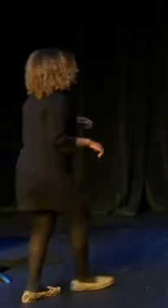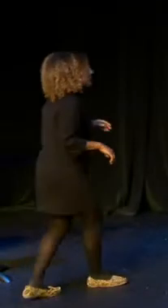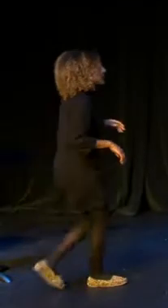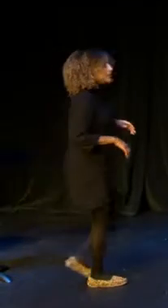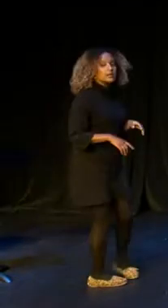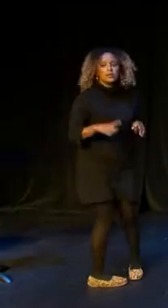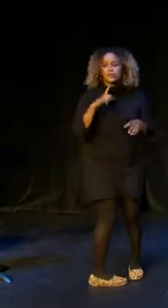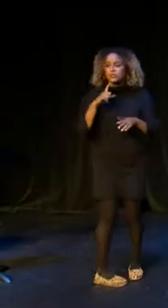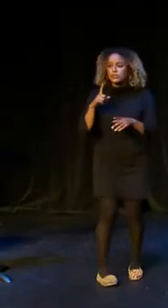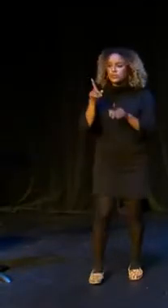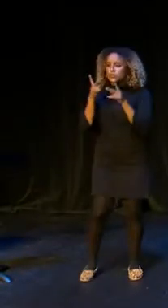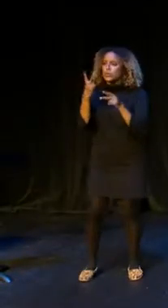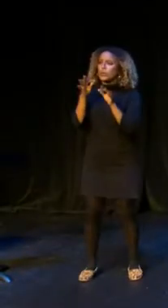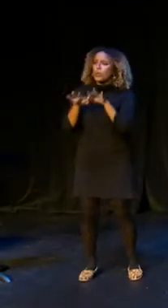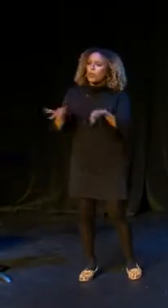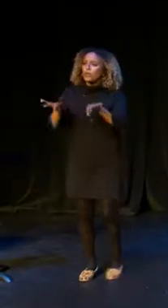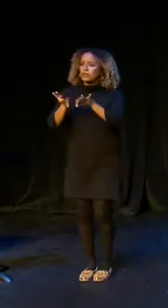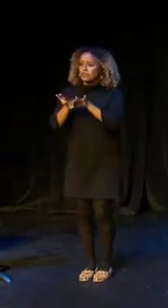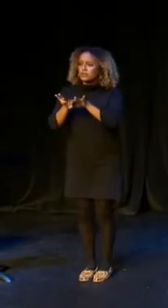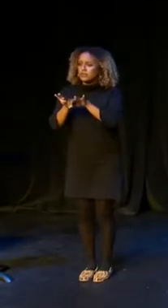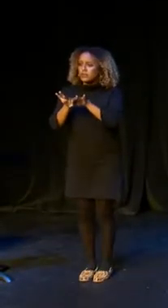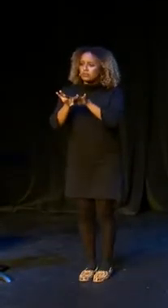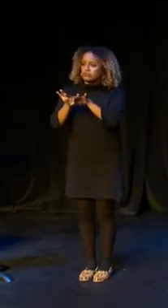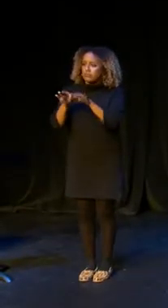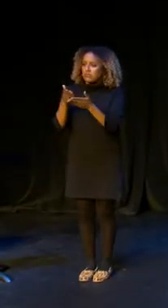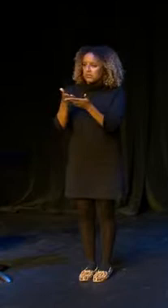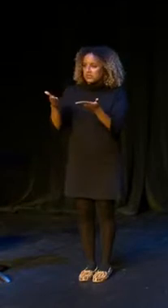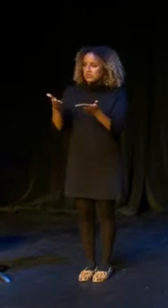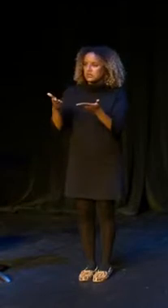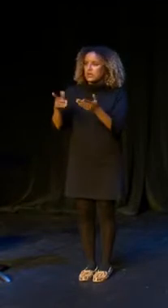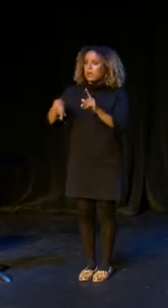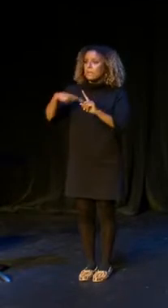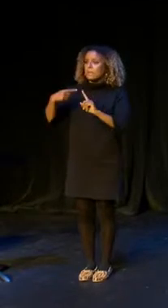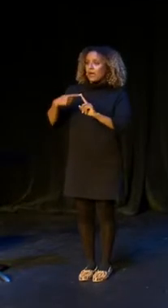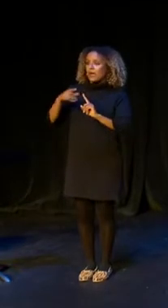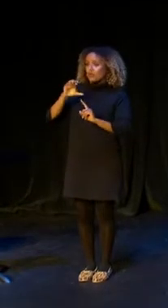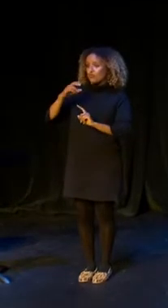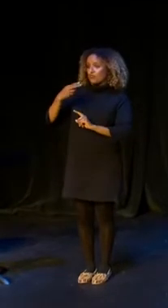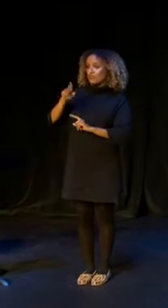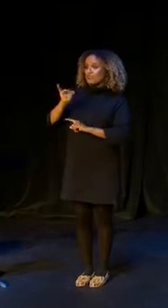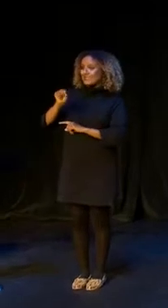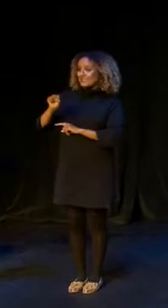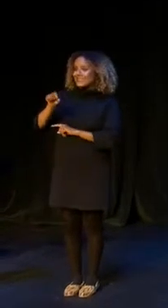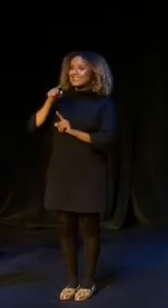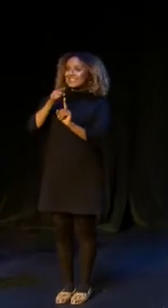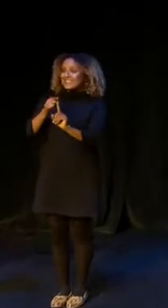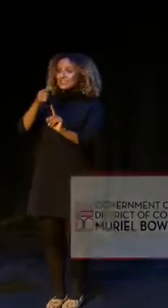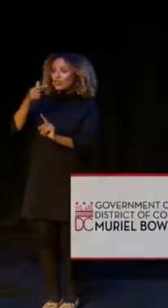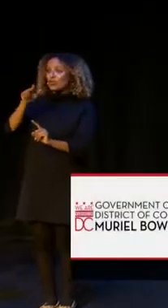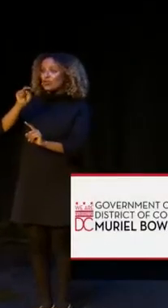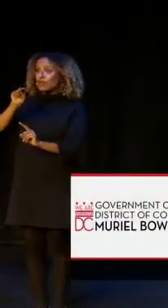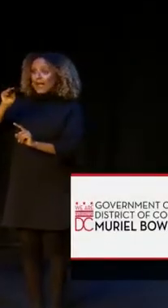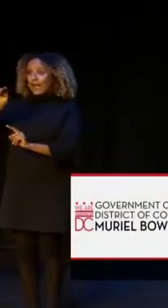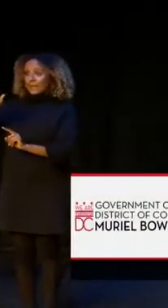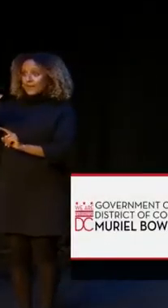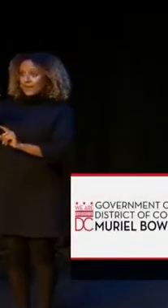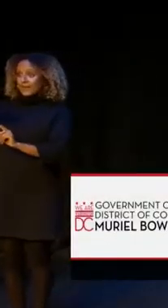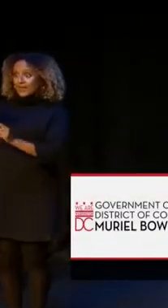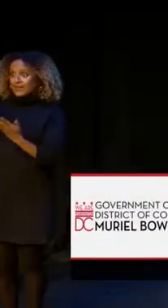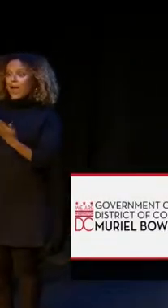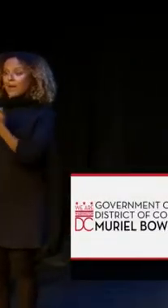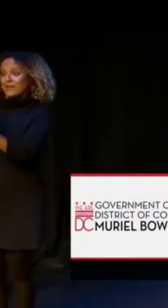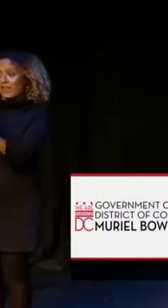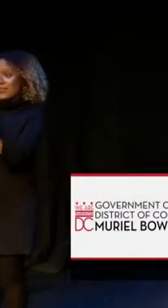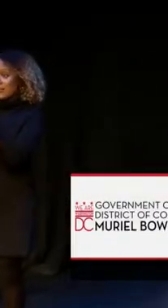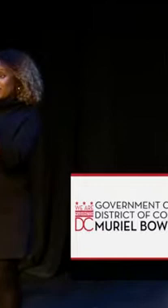Chris, two important factors, or two important things about Chris, he is a Grammy-nominated artist that